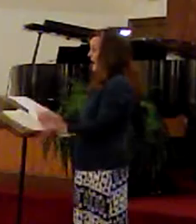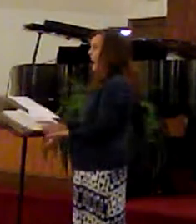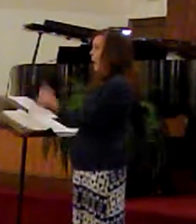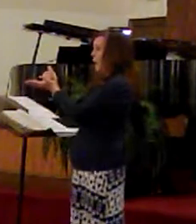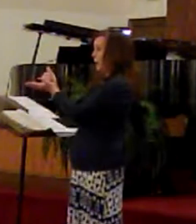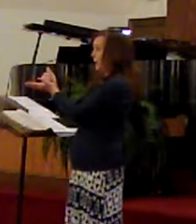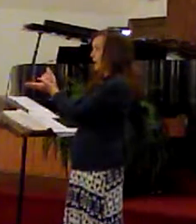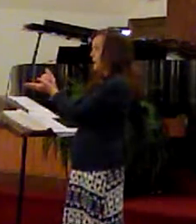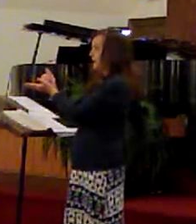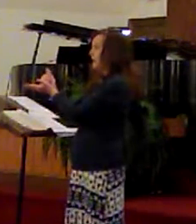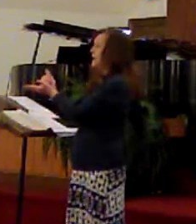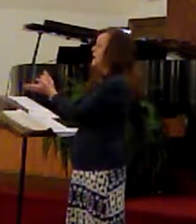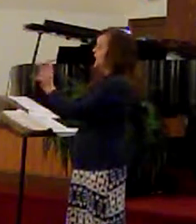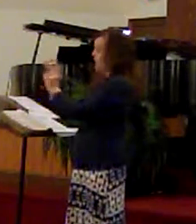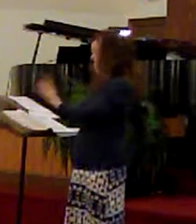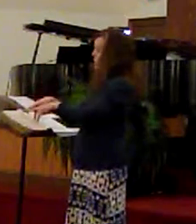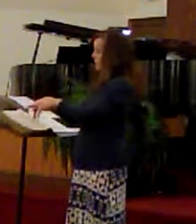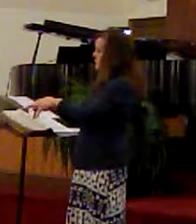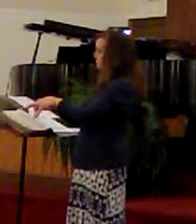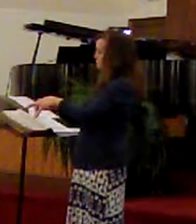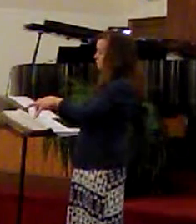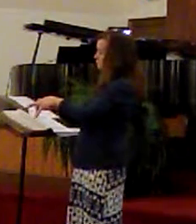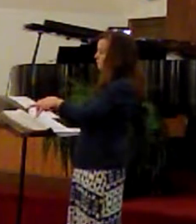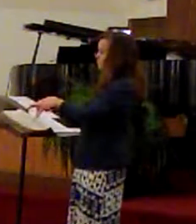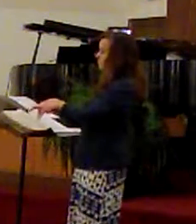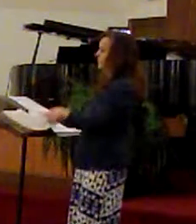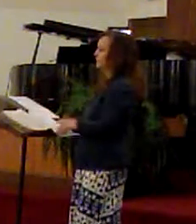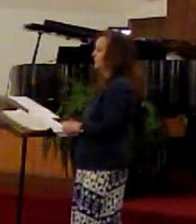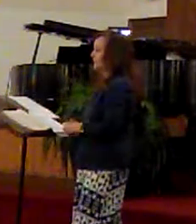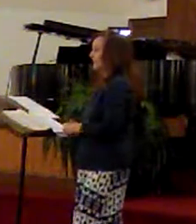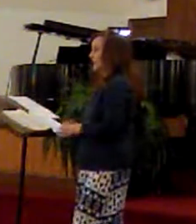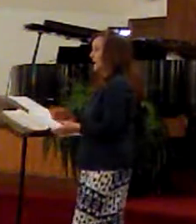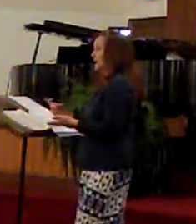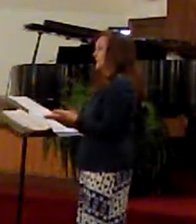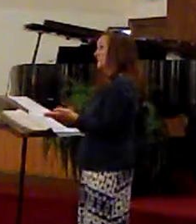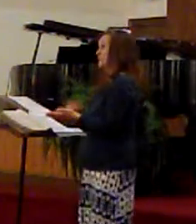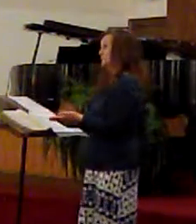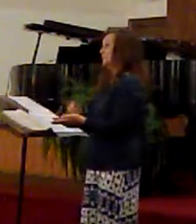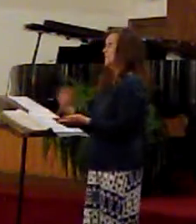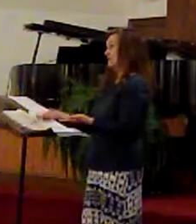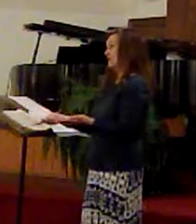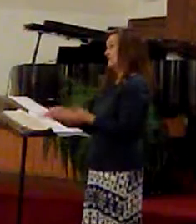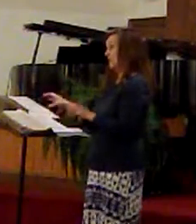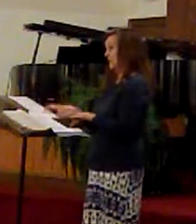Do you see why I said many times that this is the part we fail at?